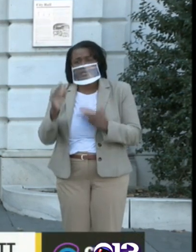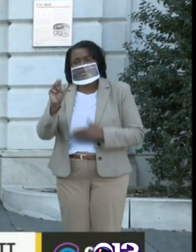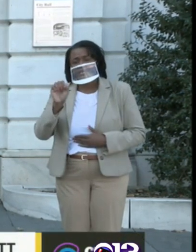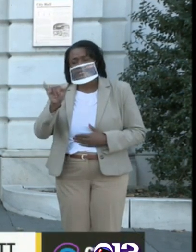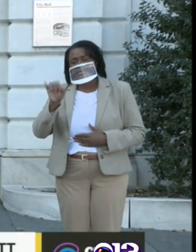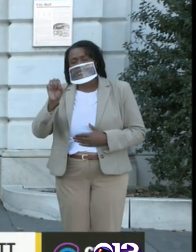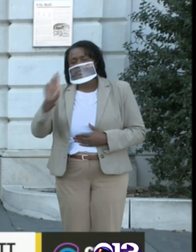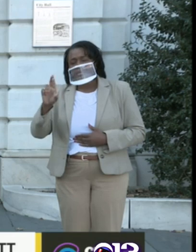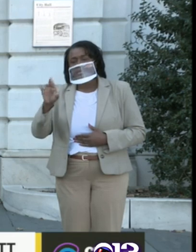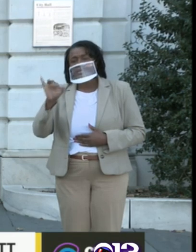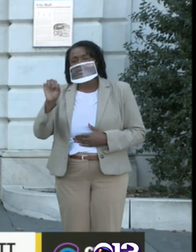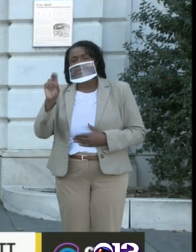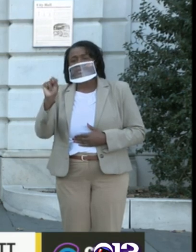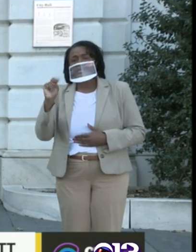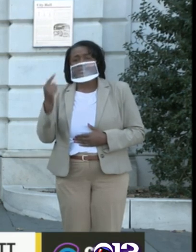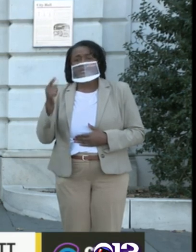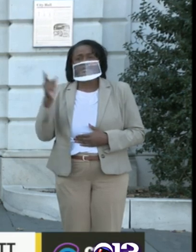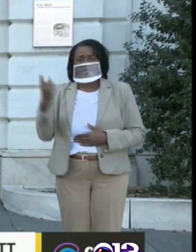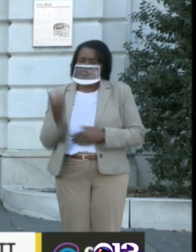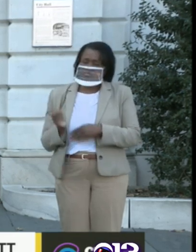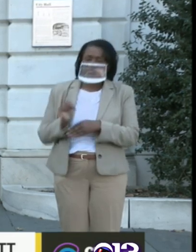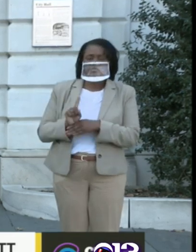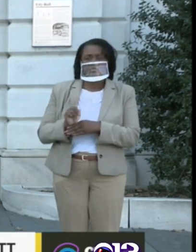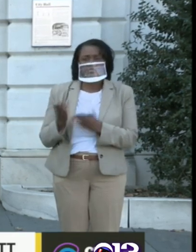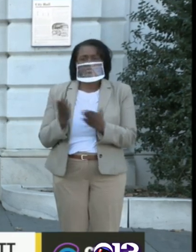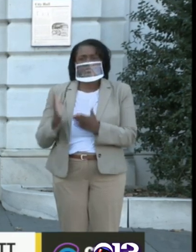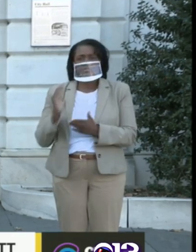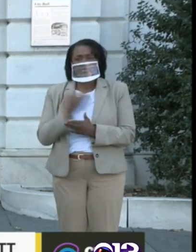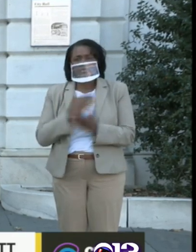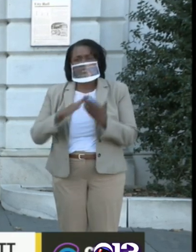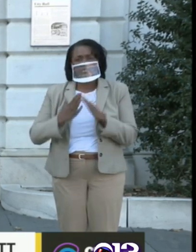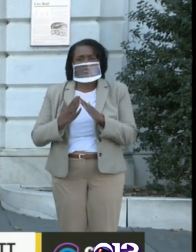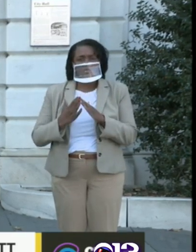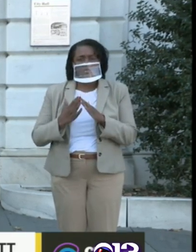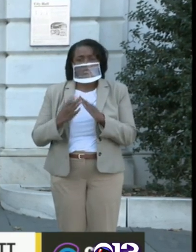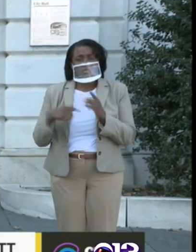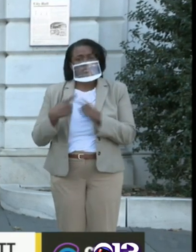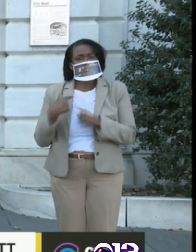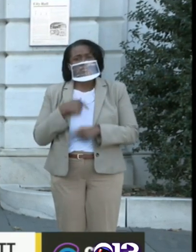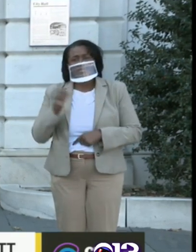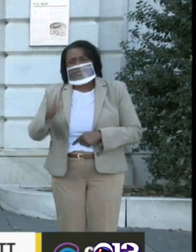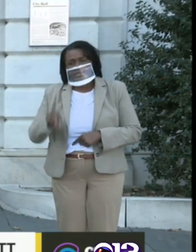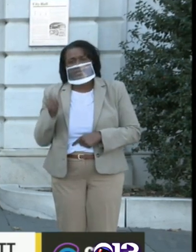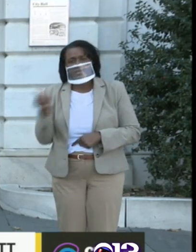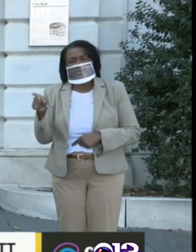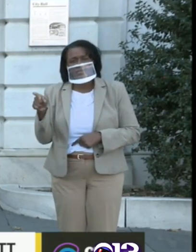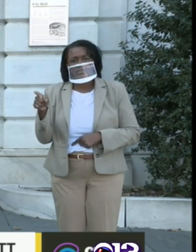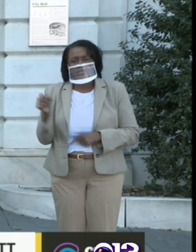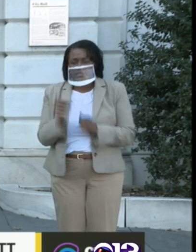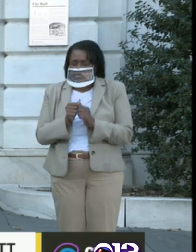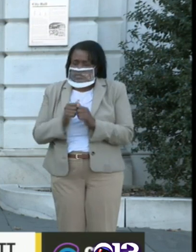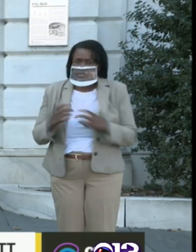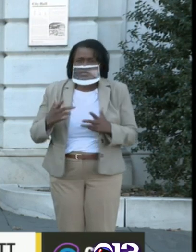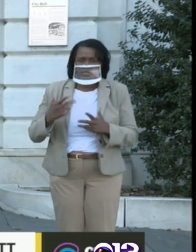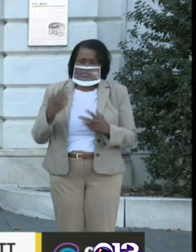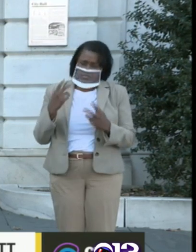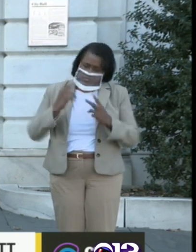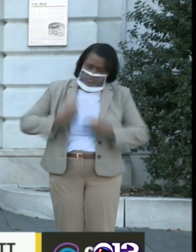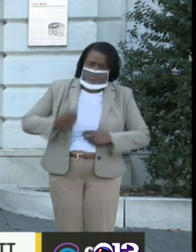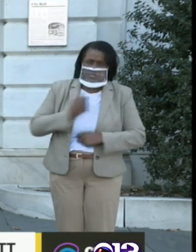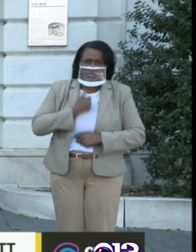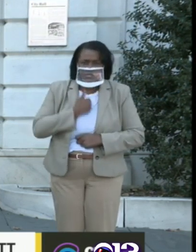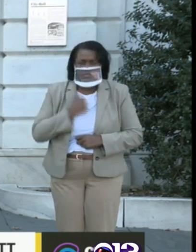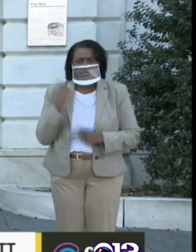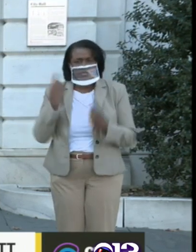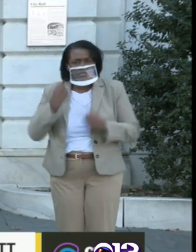And tirelessly. The entire city of Baltimore owes him a deep debt of gratitude. I would especially